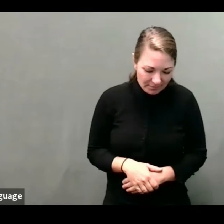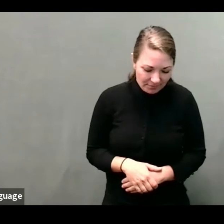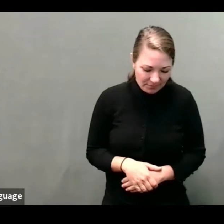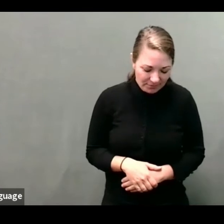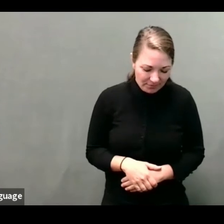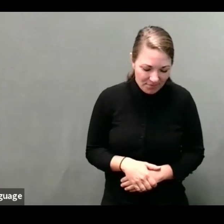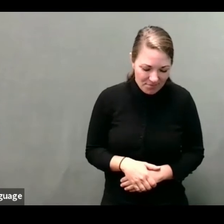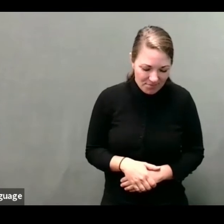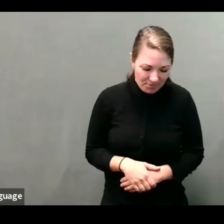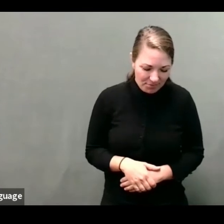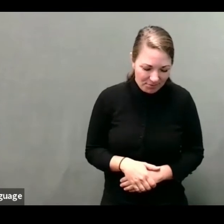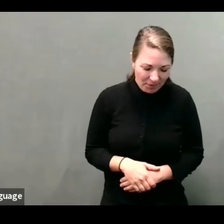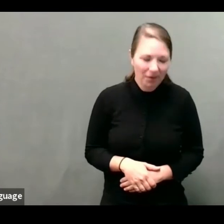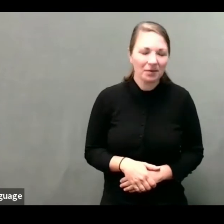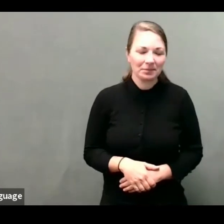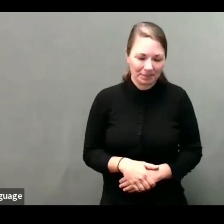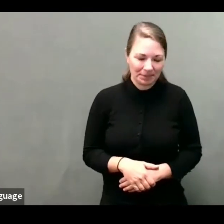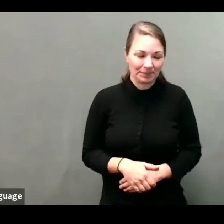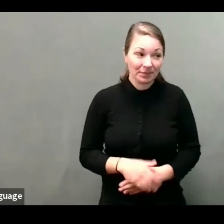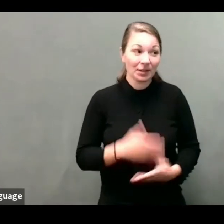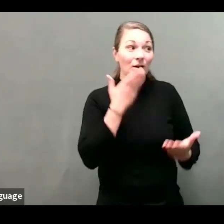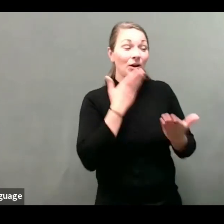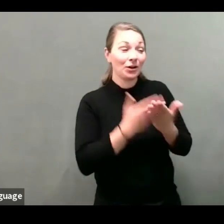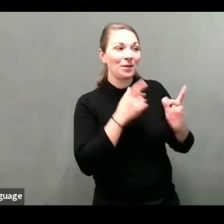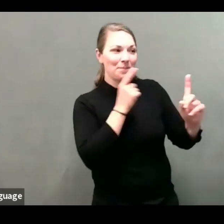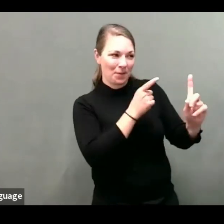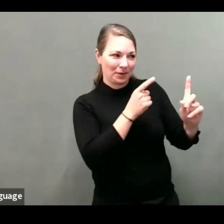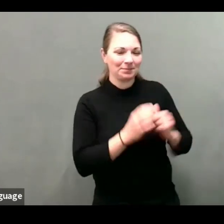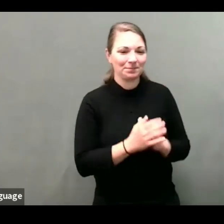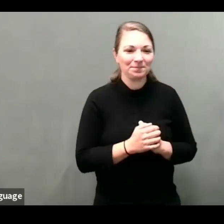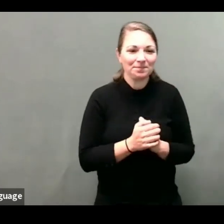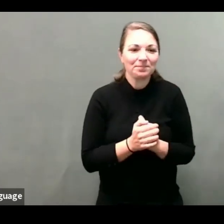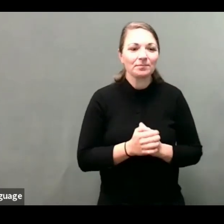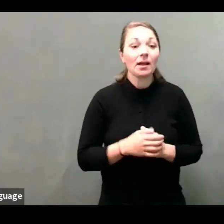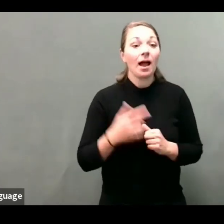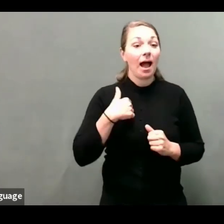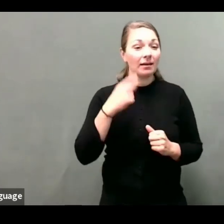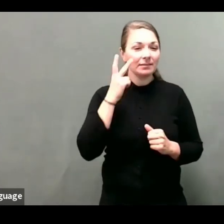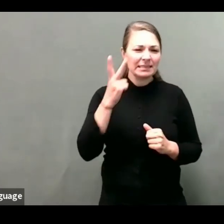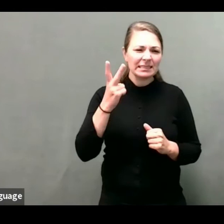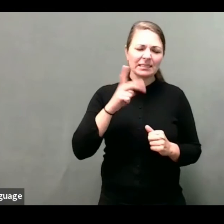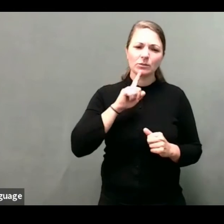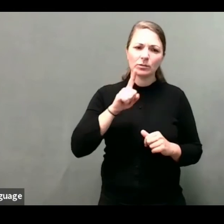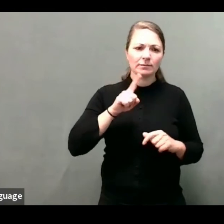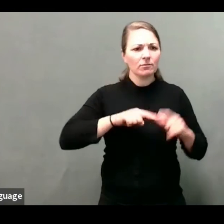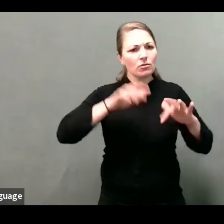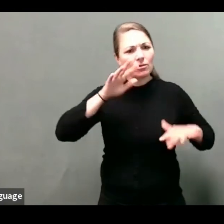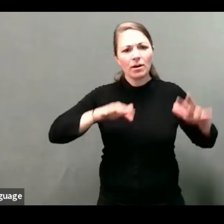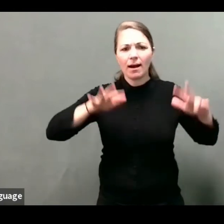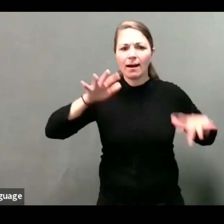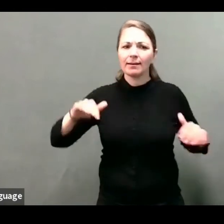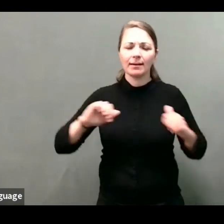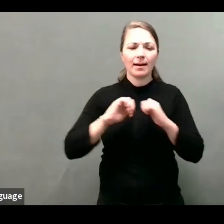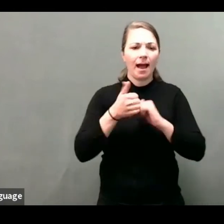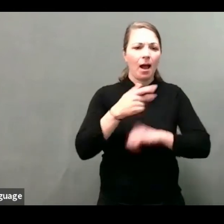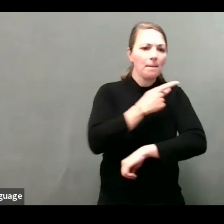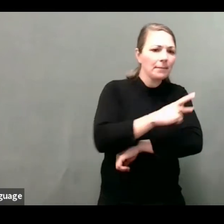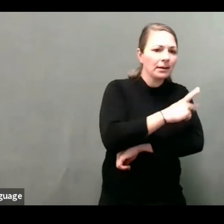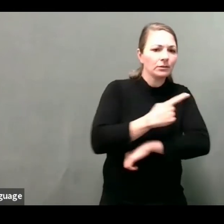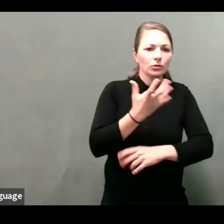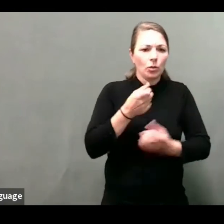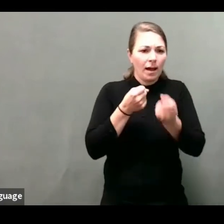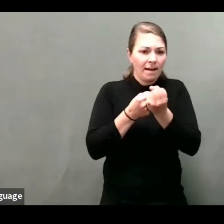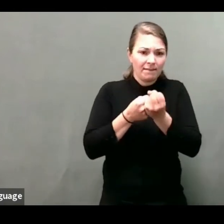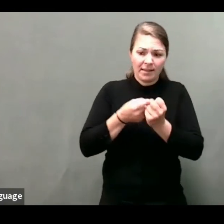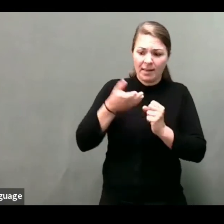That's a great point. And I've seen a whole bunch of different varieties in how patients choose to have advocates at the bedside, if they do have them